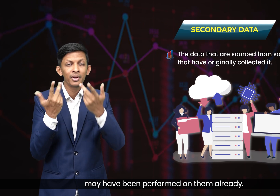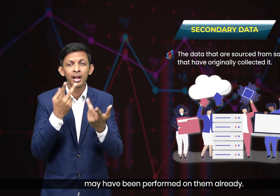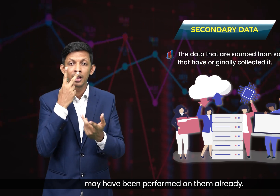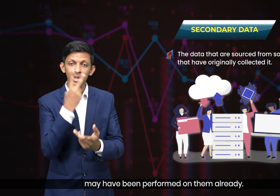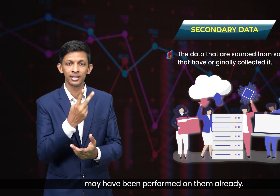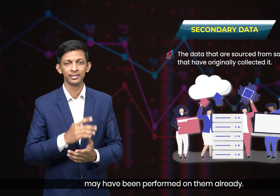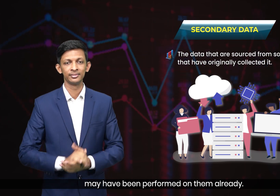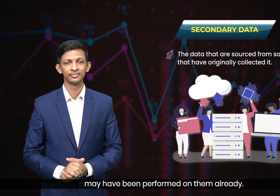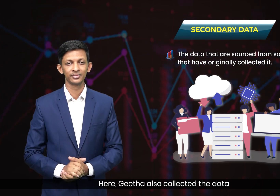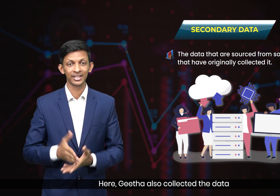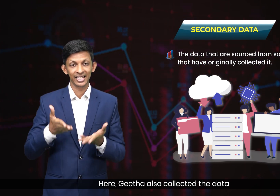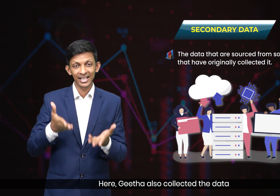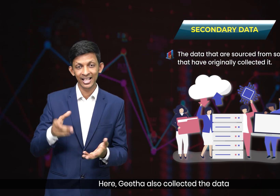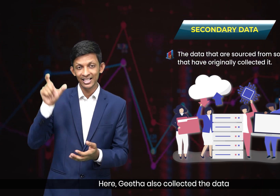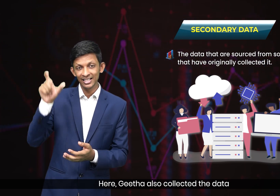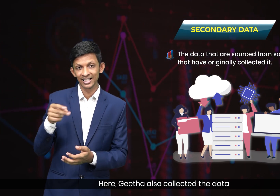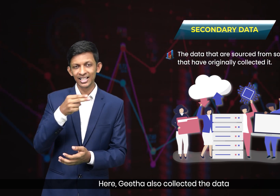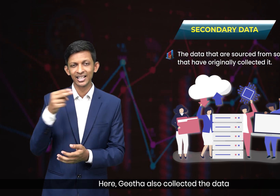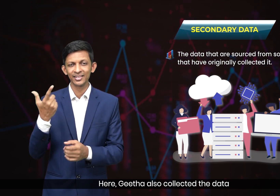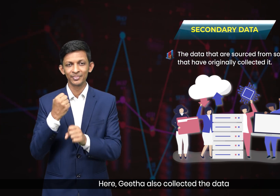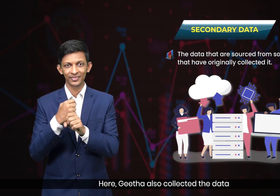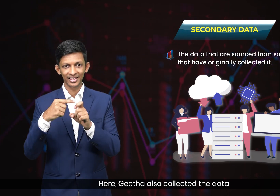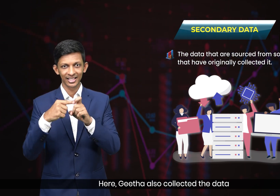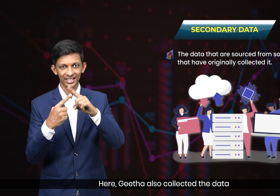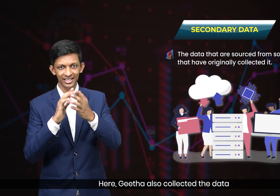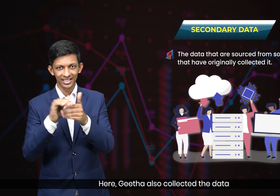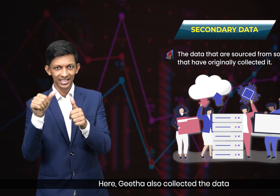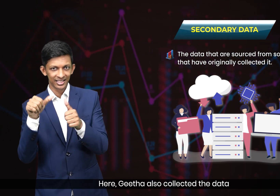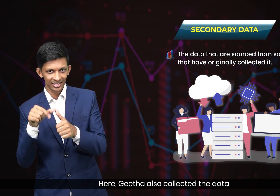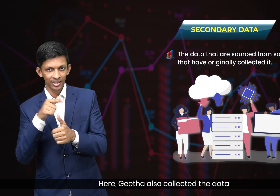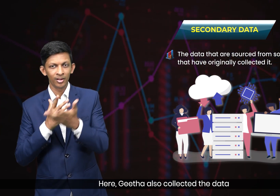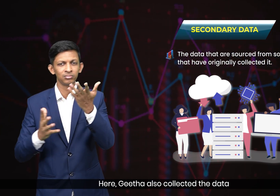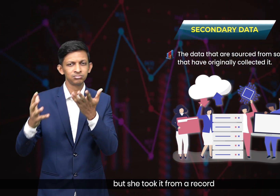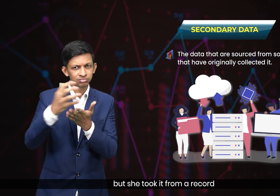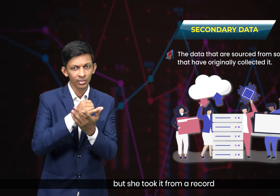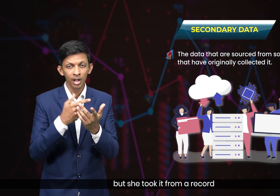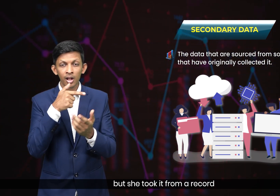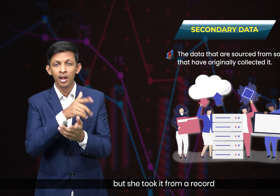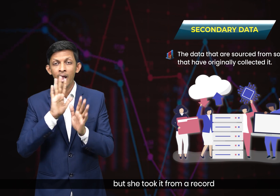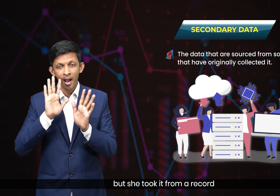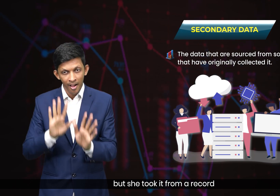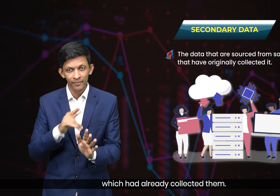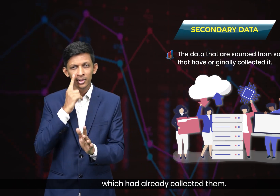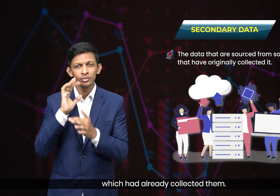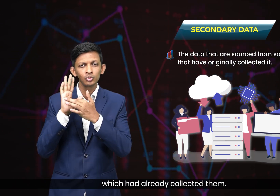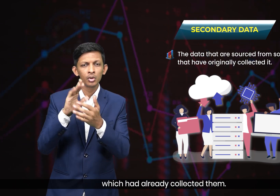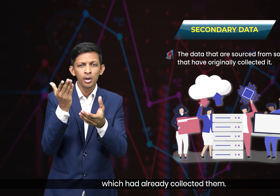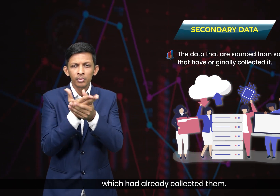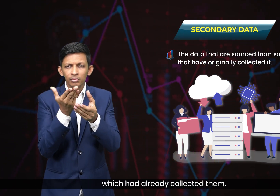already. Here, Geeta also collected the data, but she took it from a record which had already collected